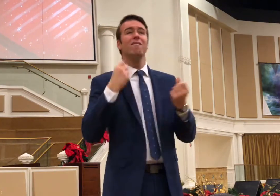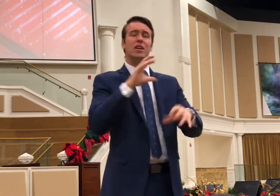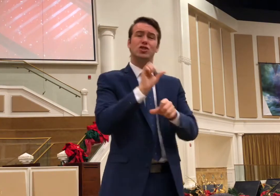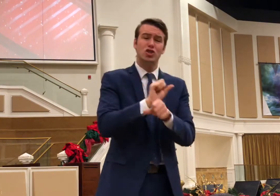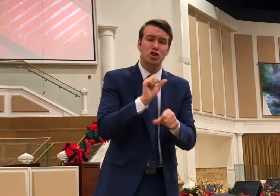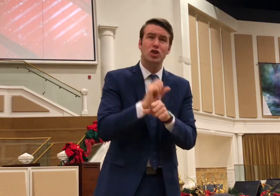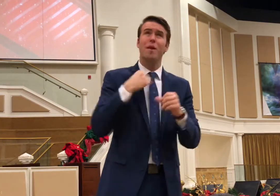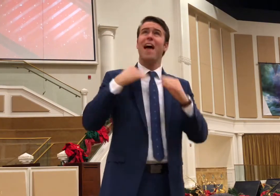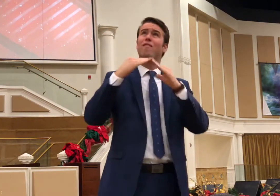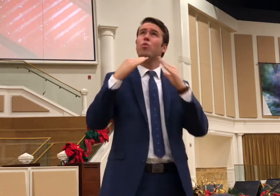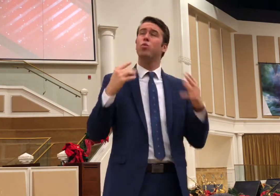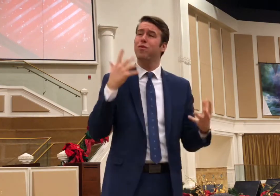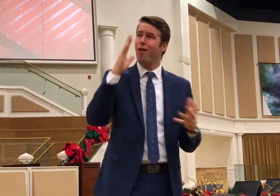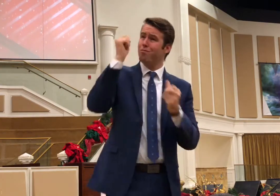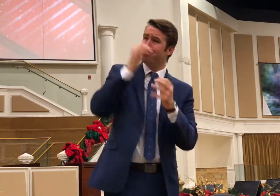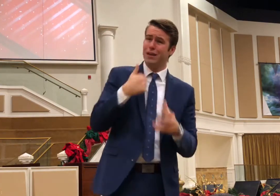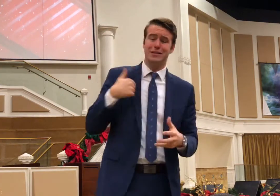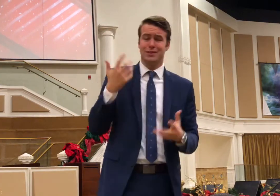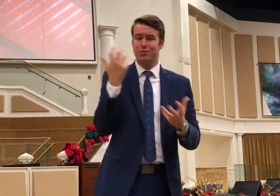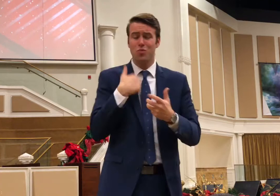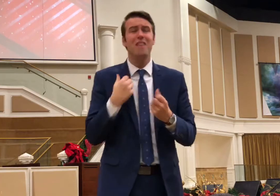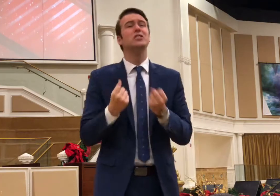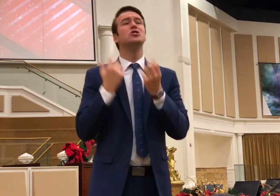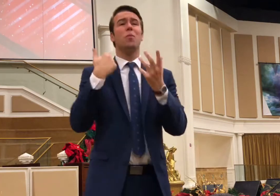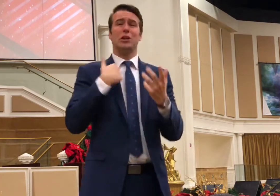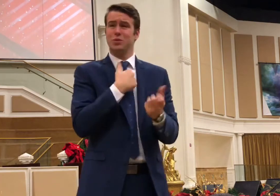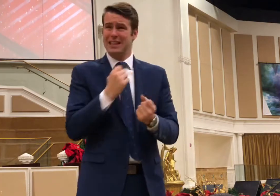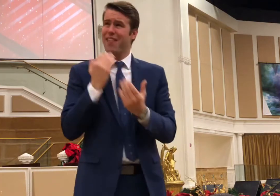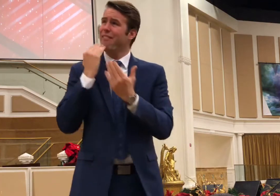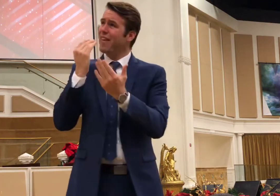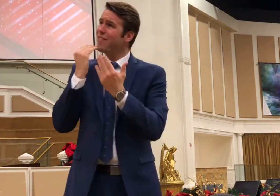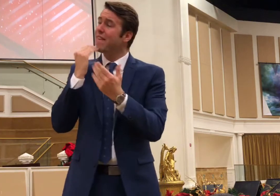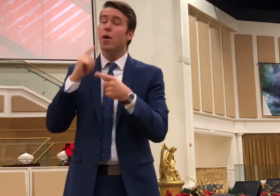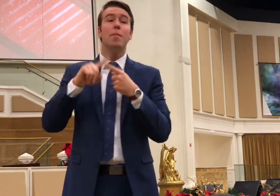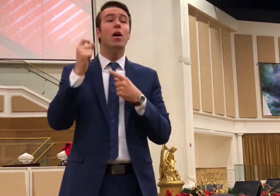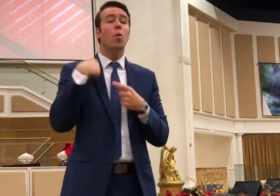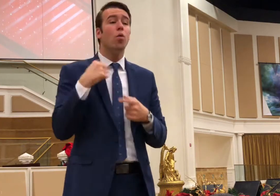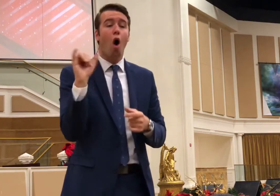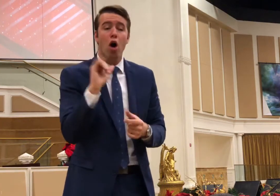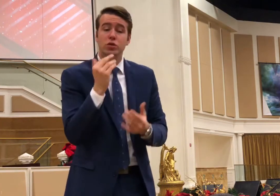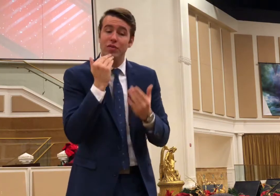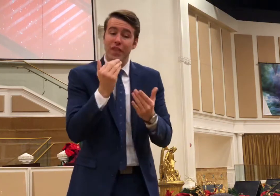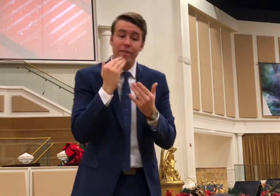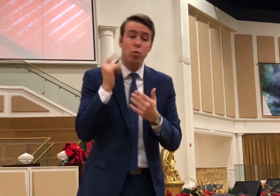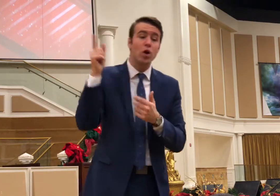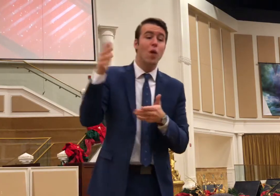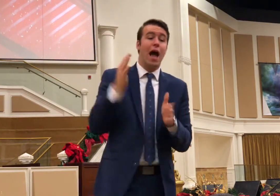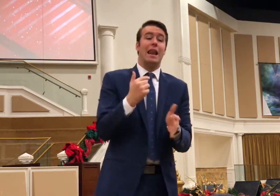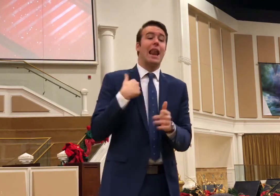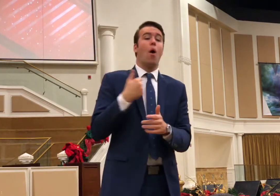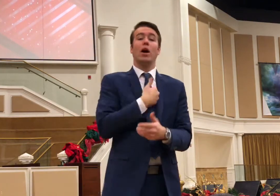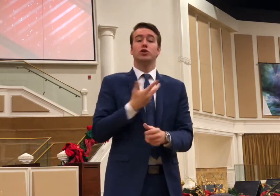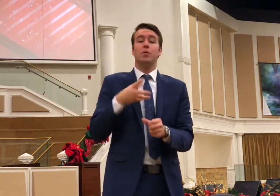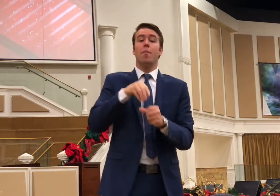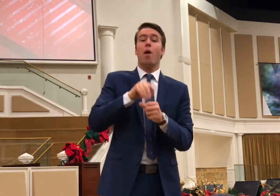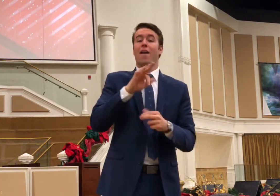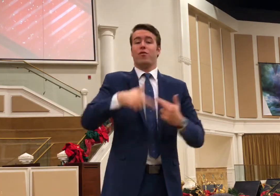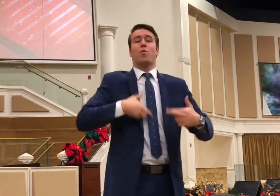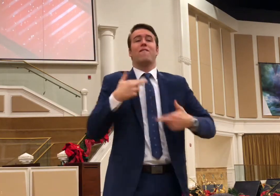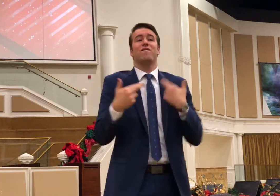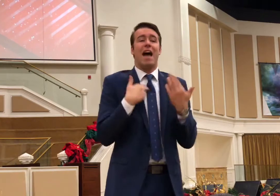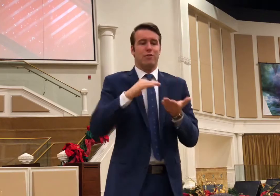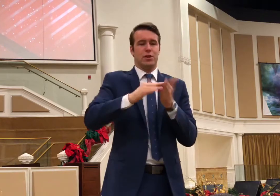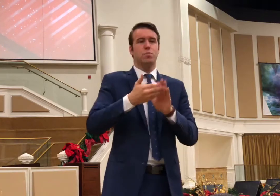and roofs over our head, God. We have so much to be thankful for, but we're also thankful that you have allowed us to be a part of a